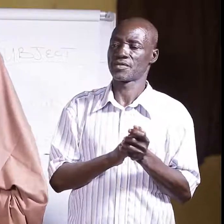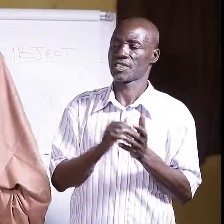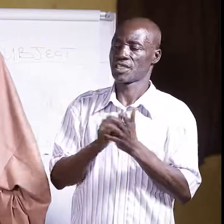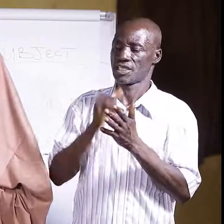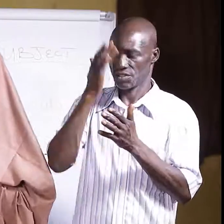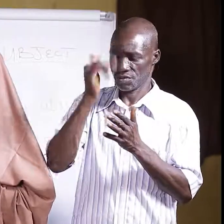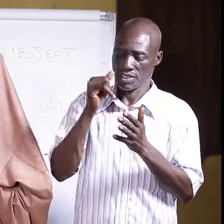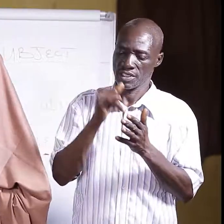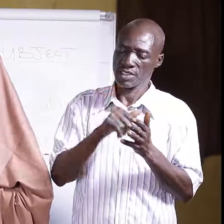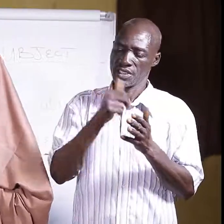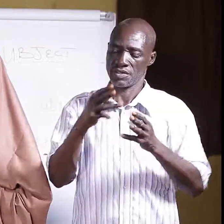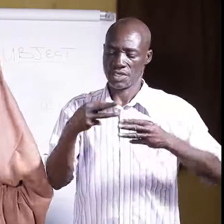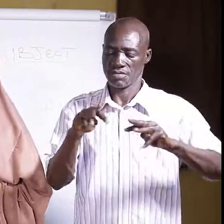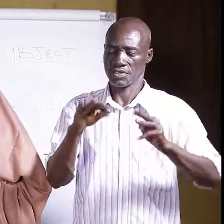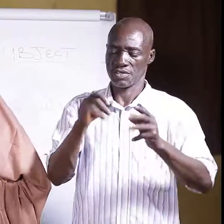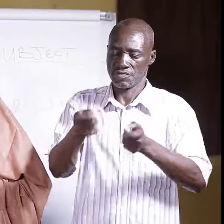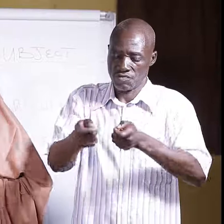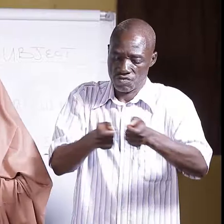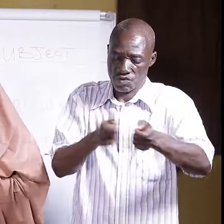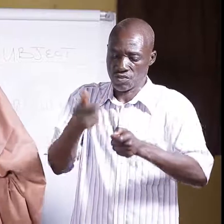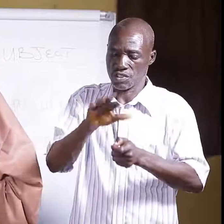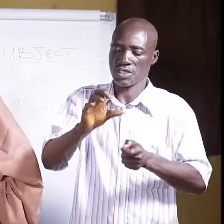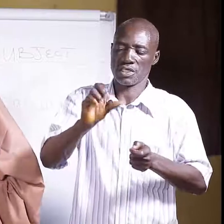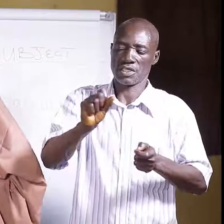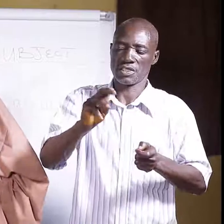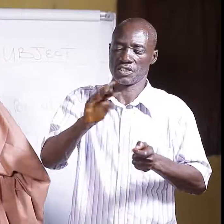why another method of controlling this snail, you